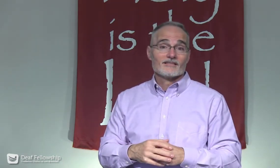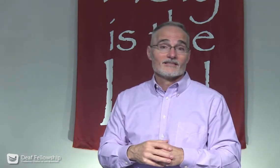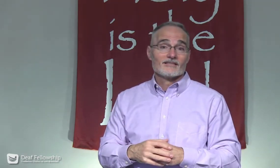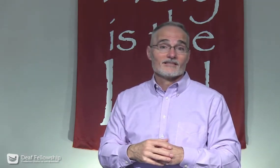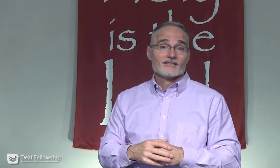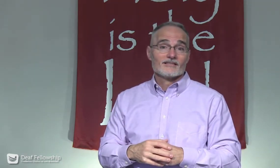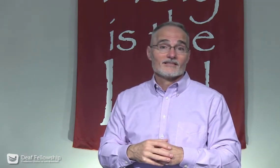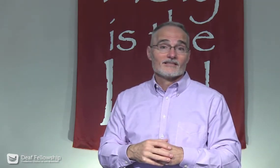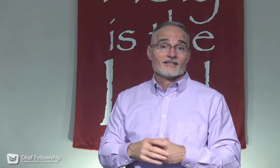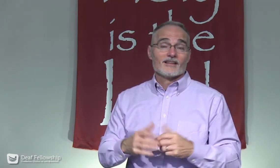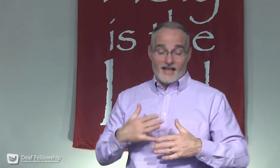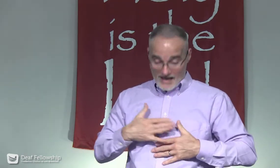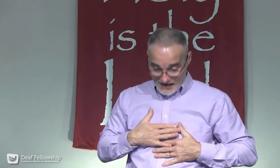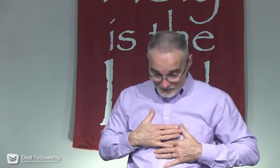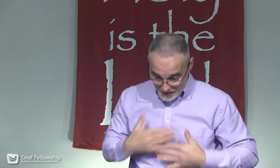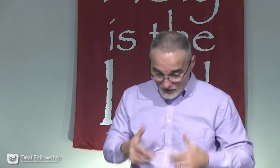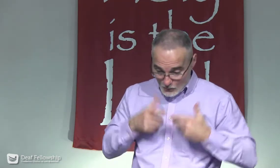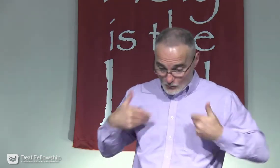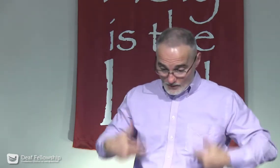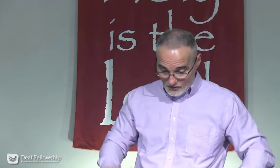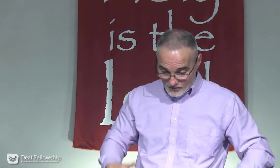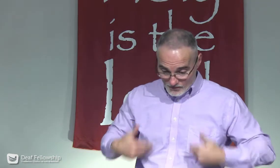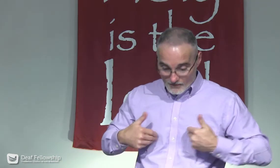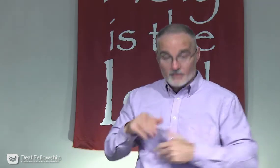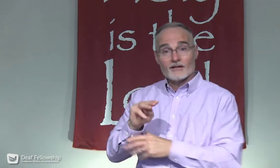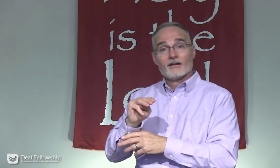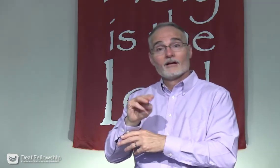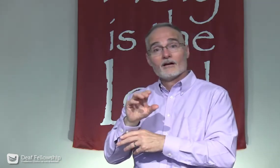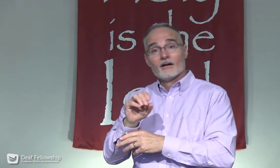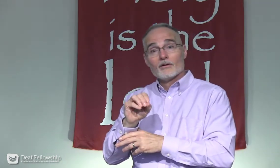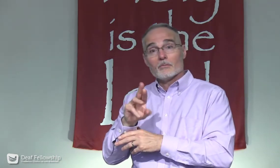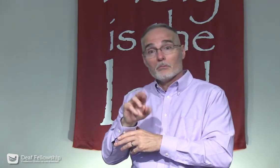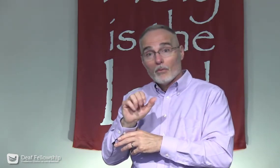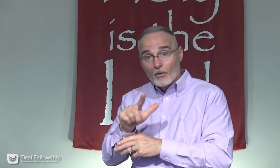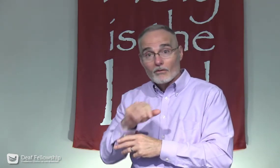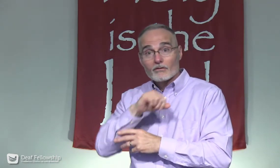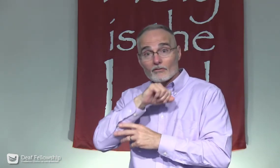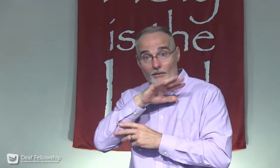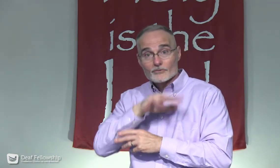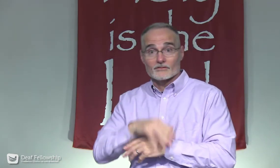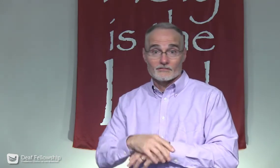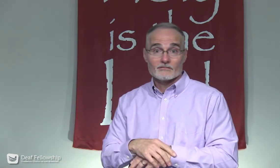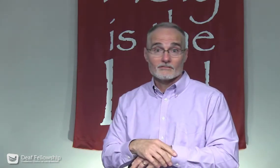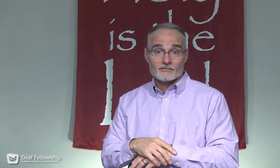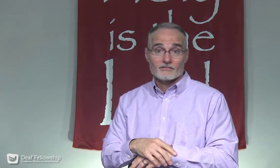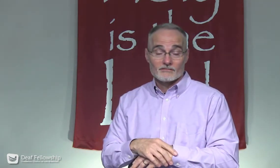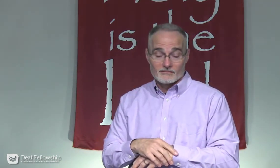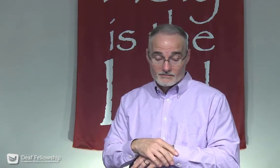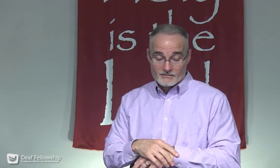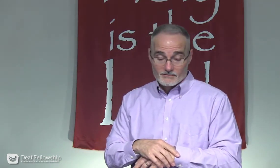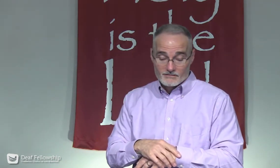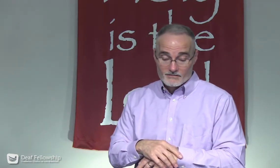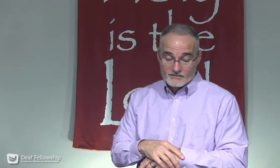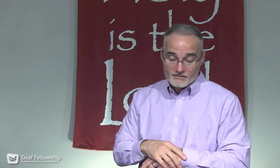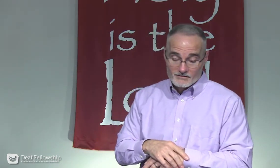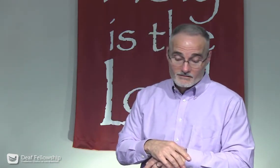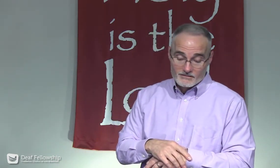includes what? It includes a confession of our sins, admitting that we